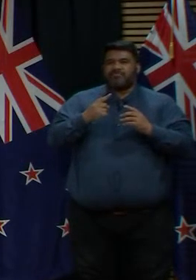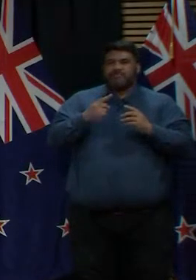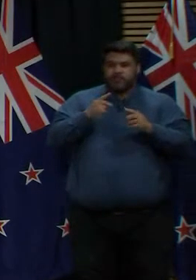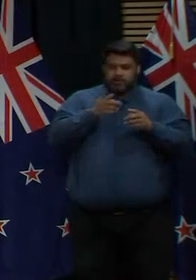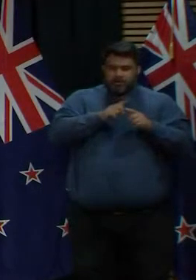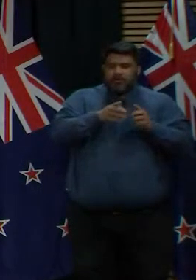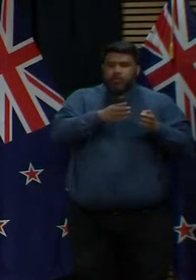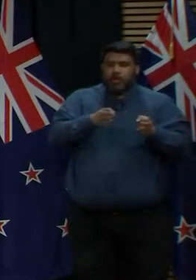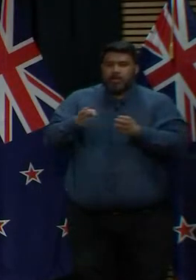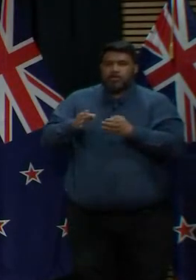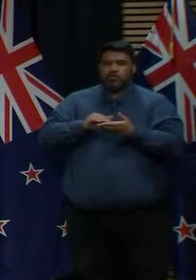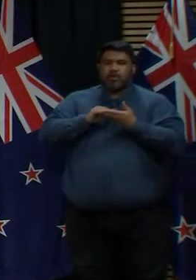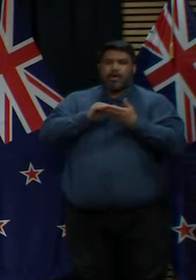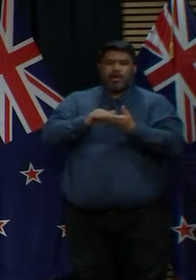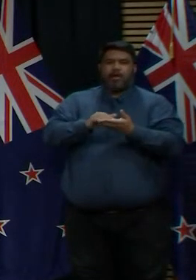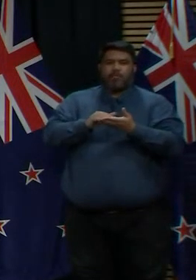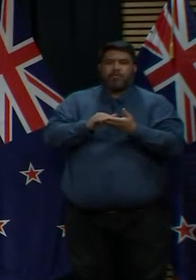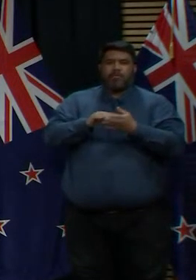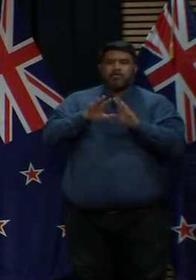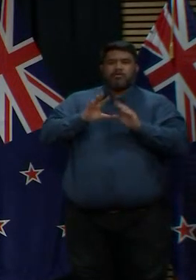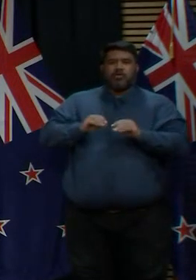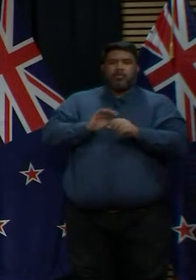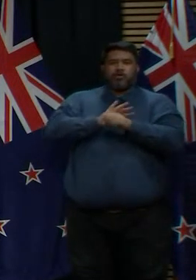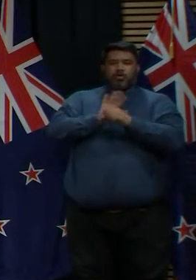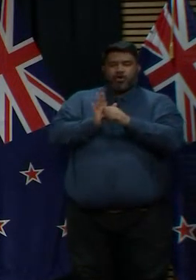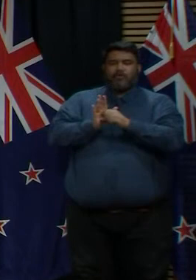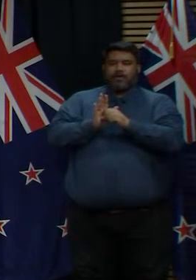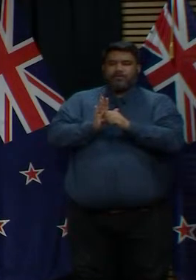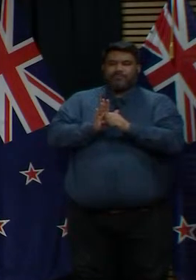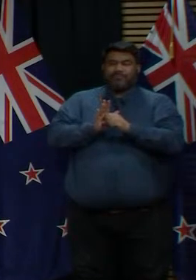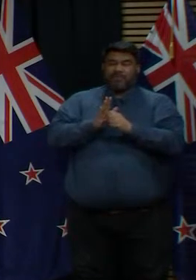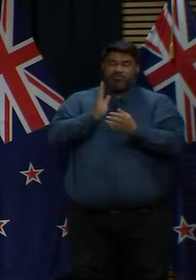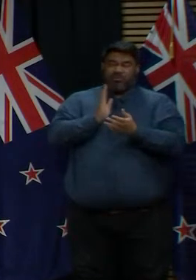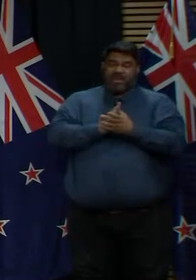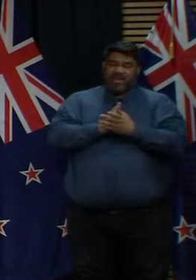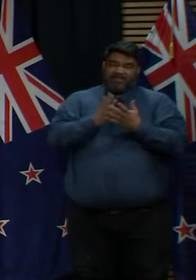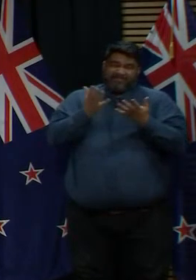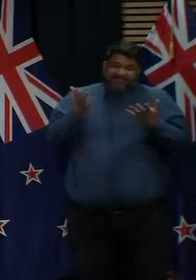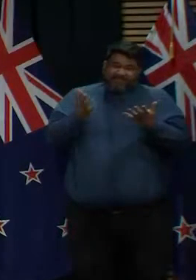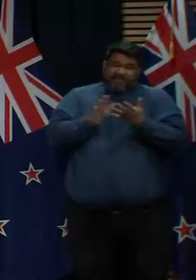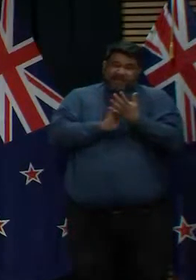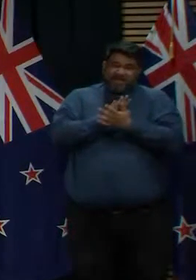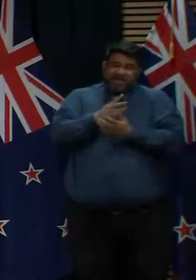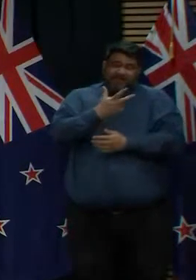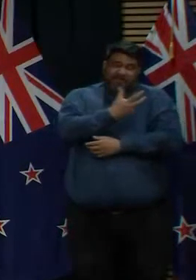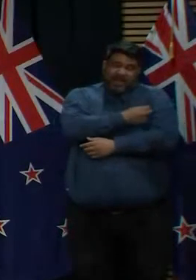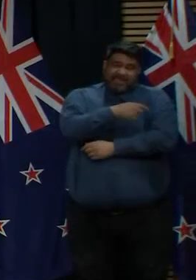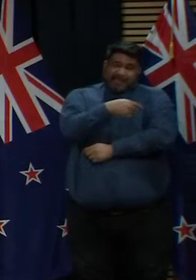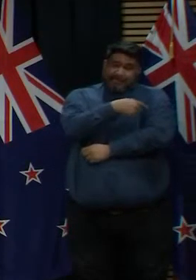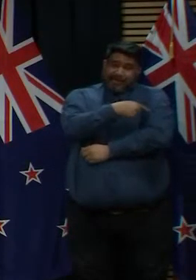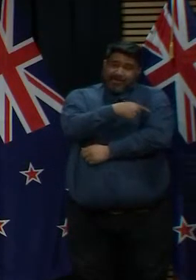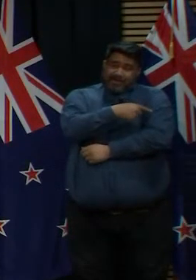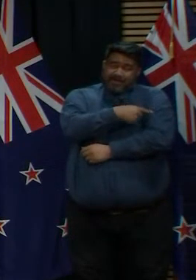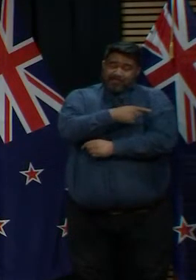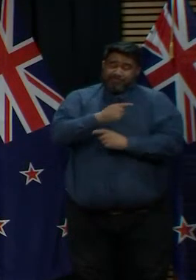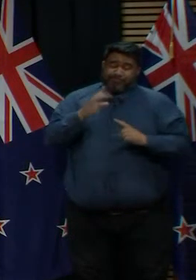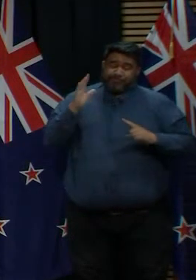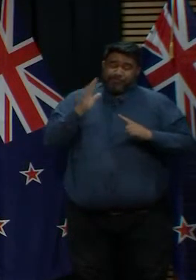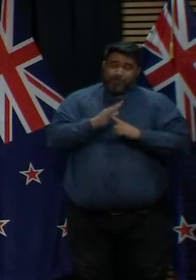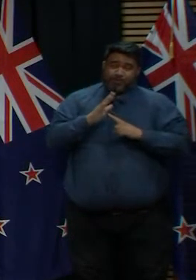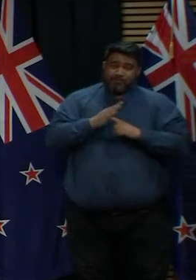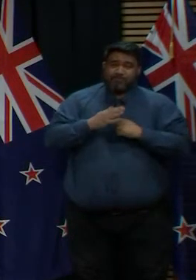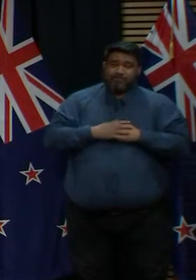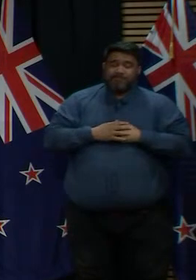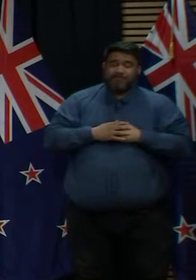news. Again though, it all comes down to vaccination. As we've said right from the start of our